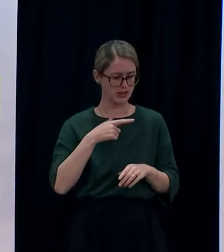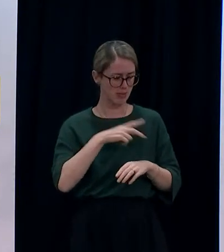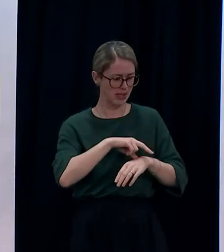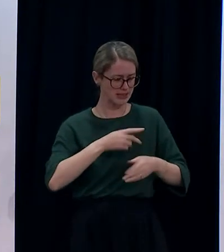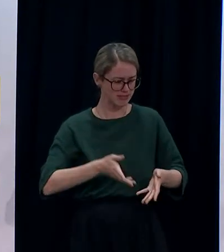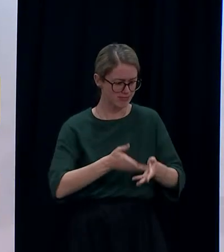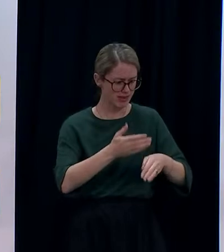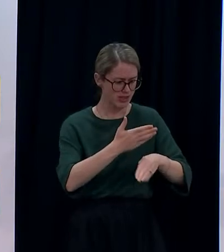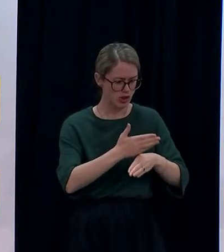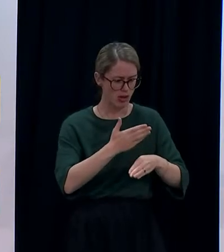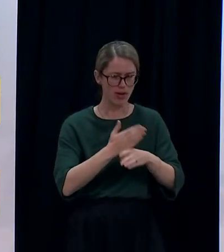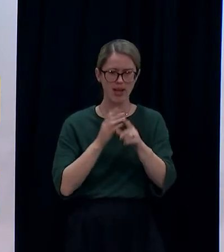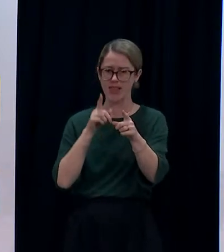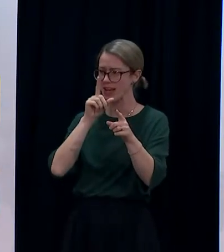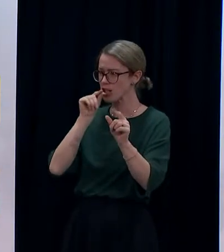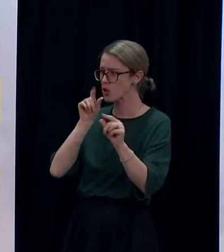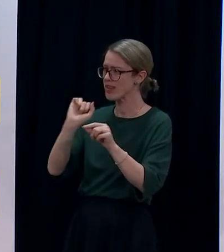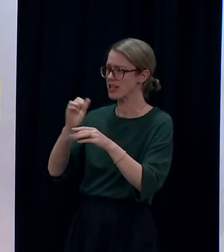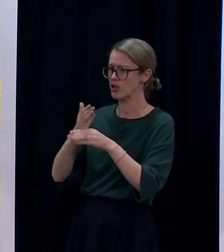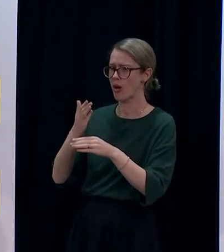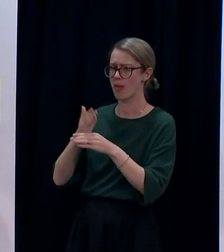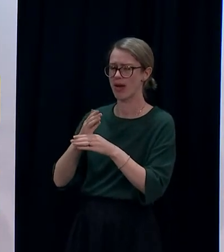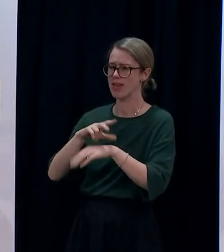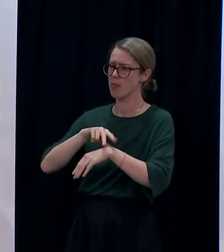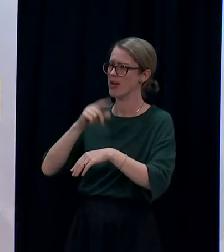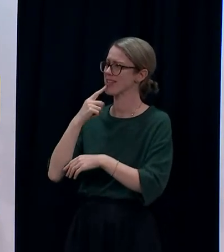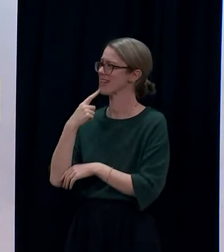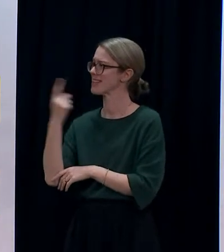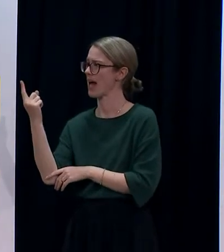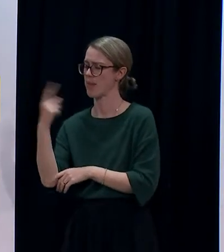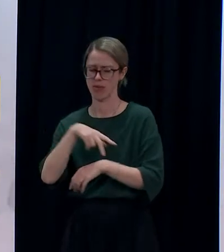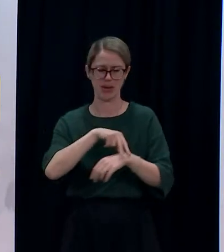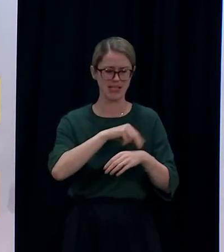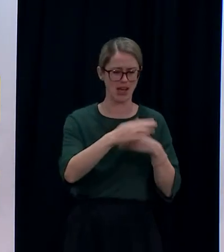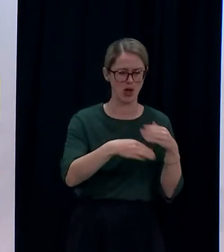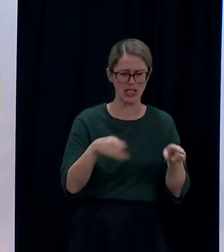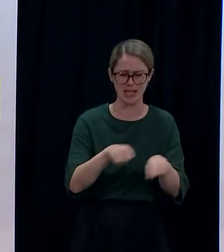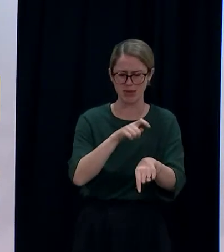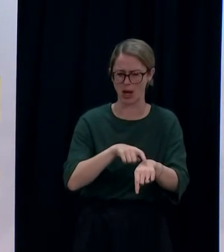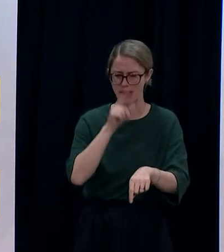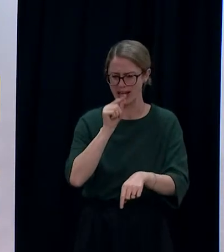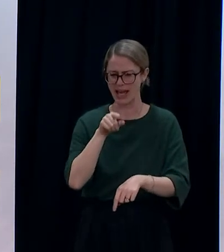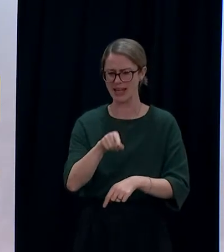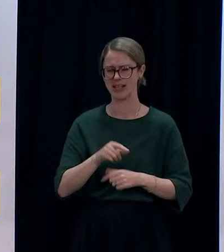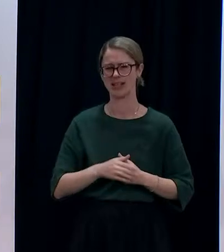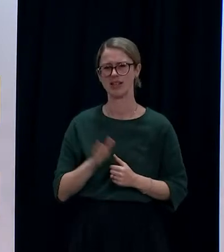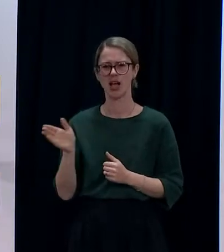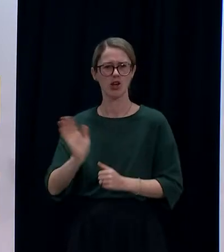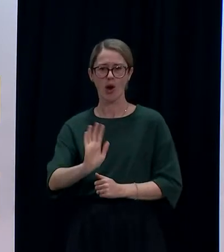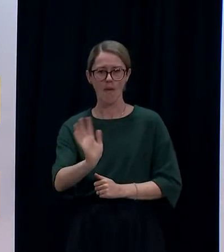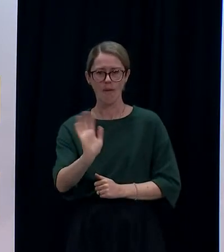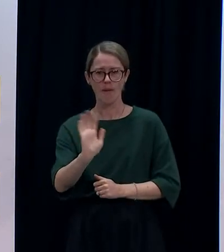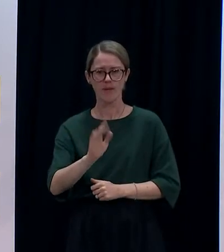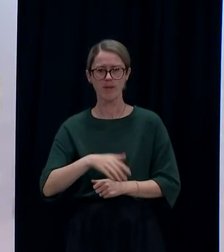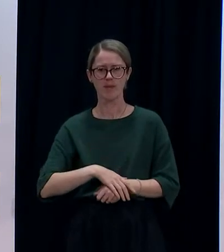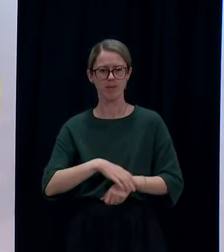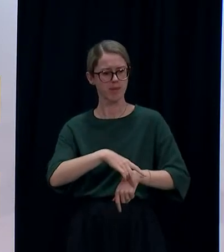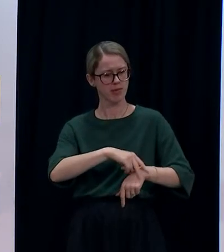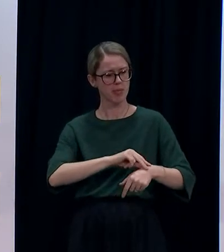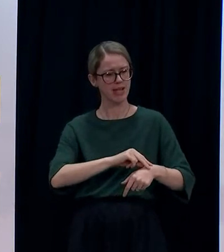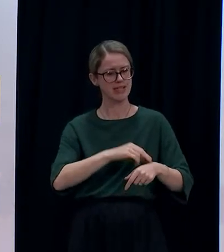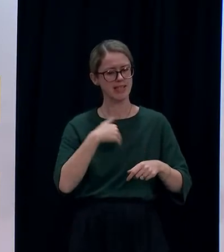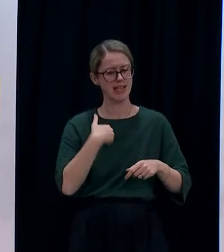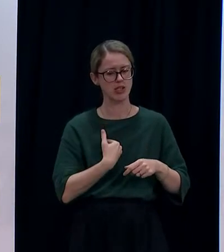They can do the job as long... No, the Prime Minister can say something and they can still do their job. No, they needed to be able to do their job